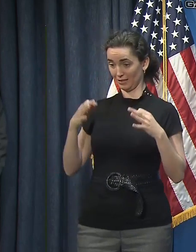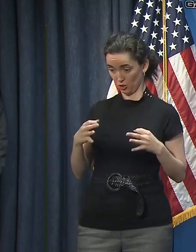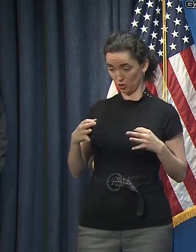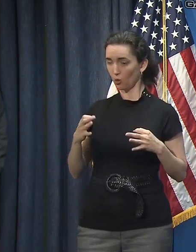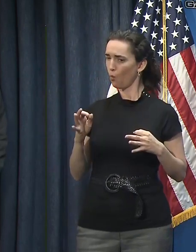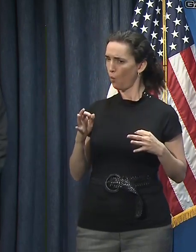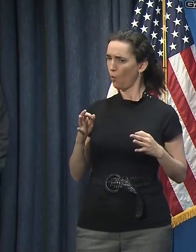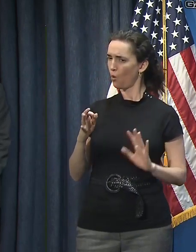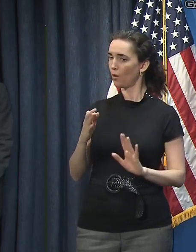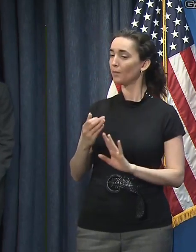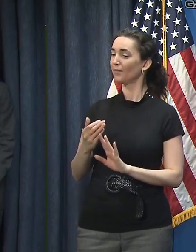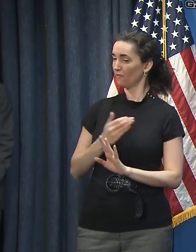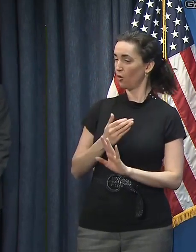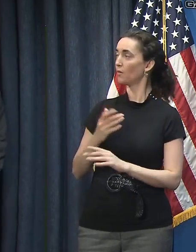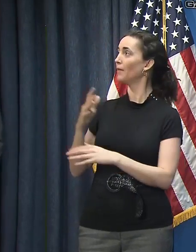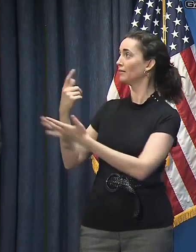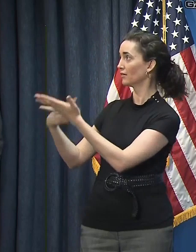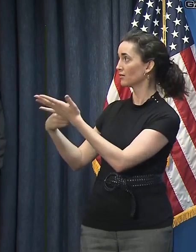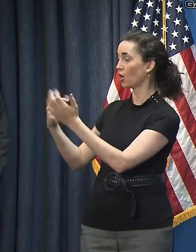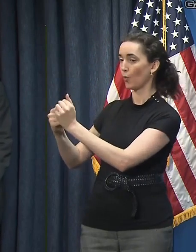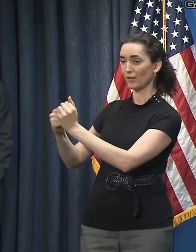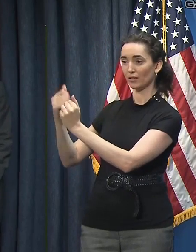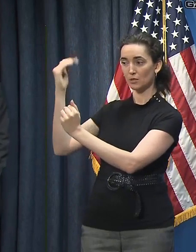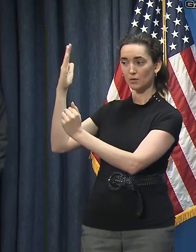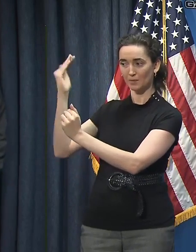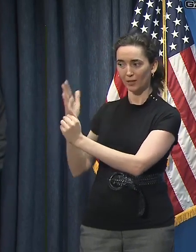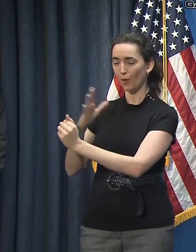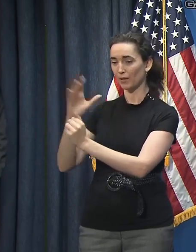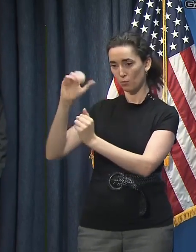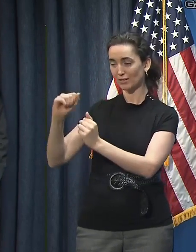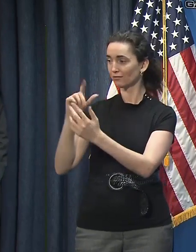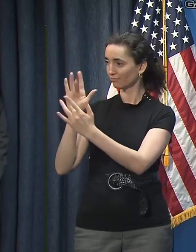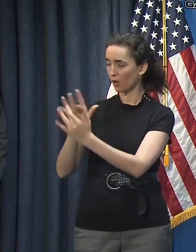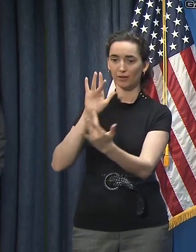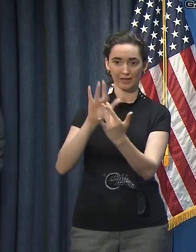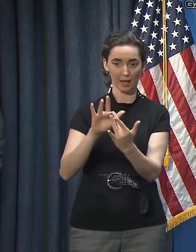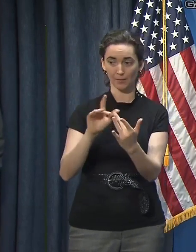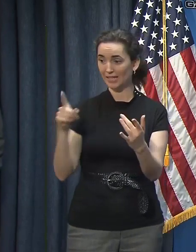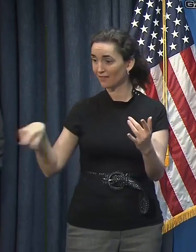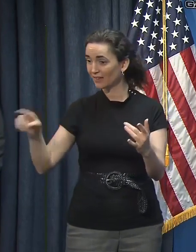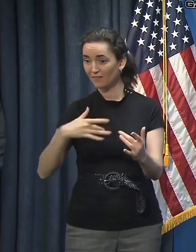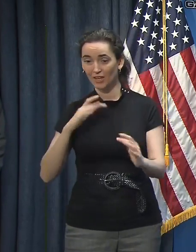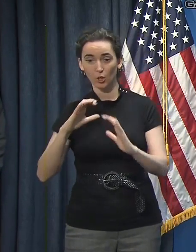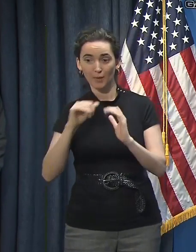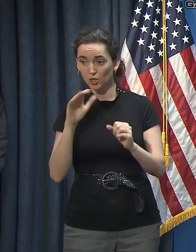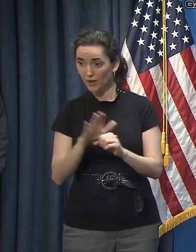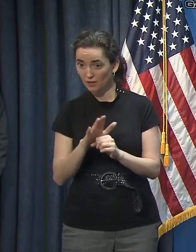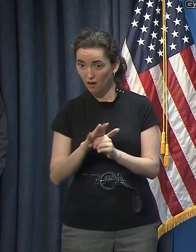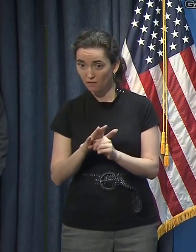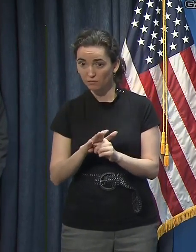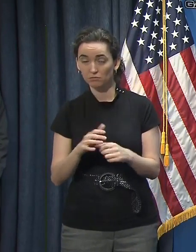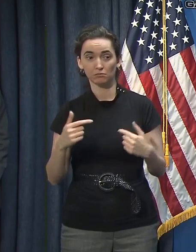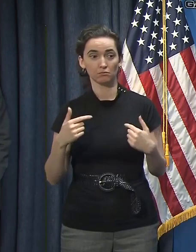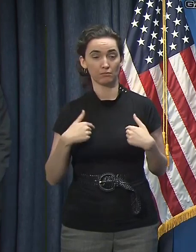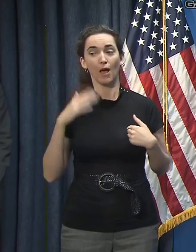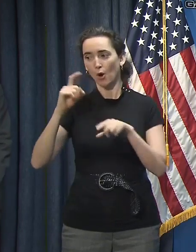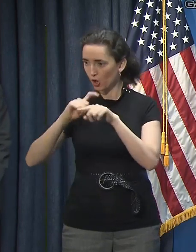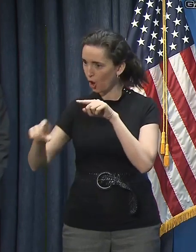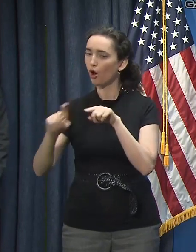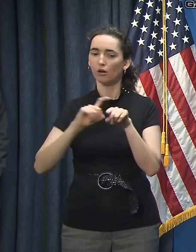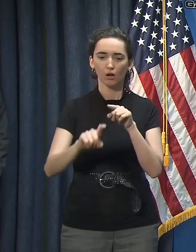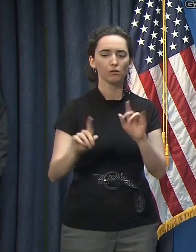the speaker and the president. If that's not enough communication for them, then I'll call them